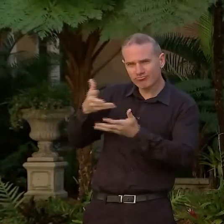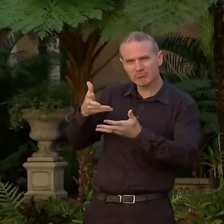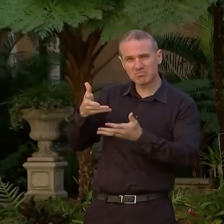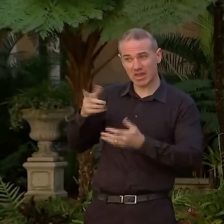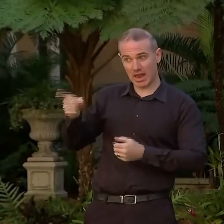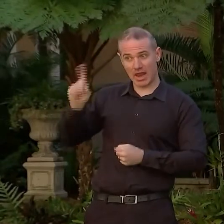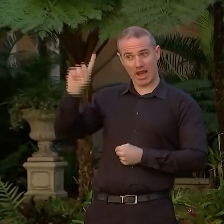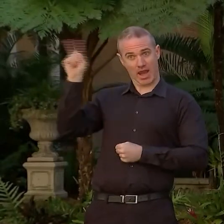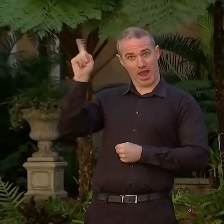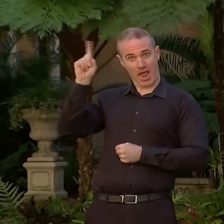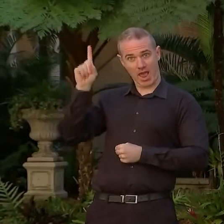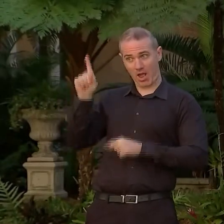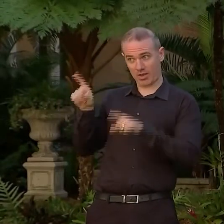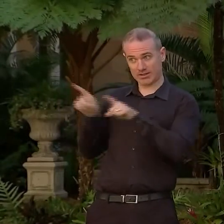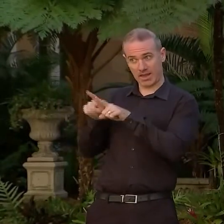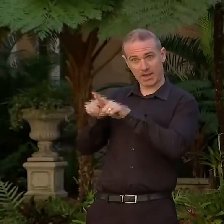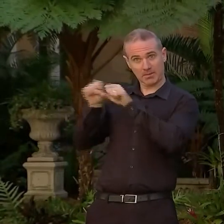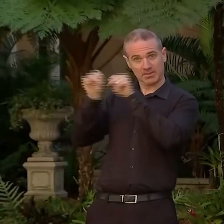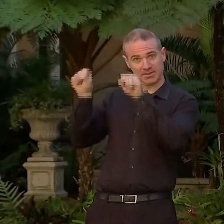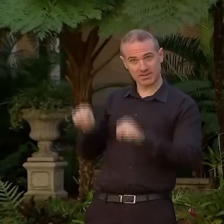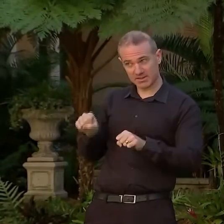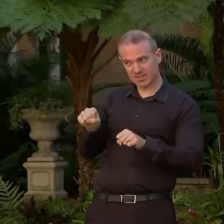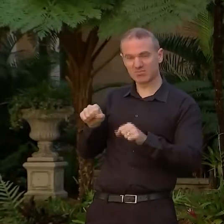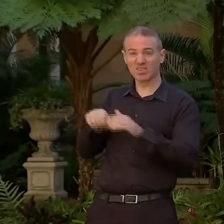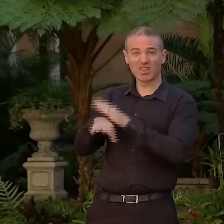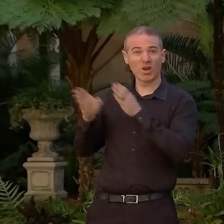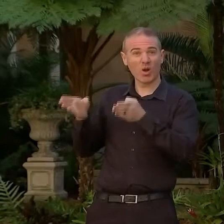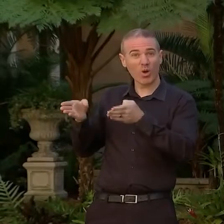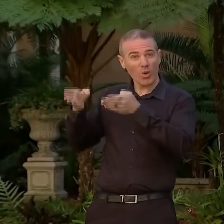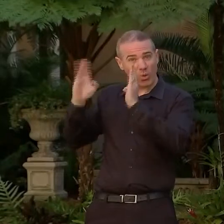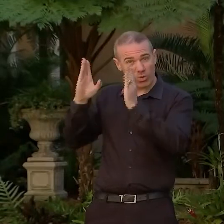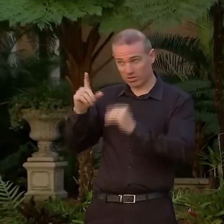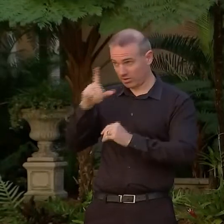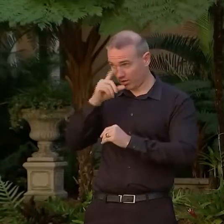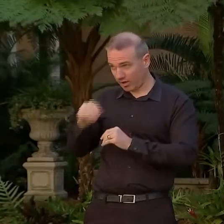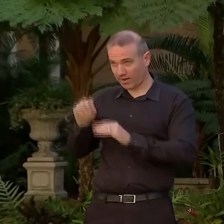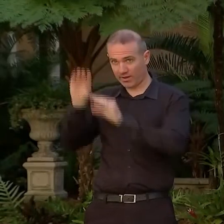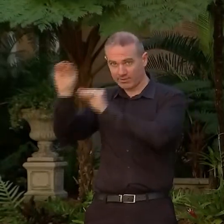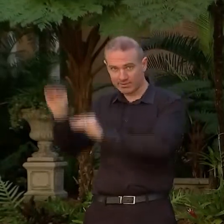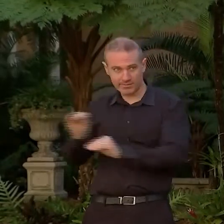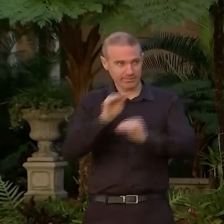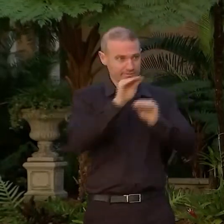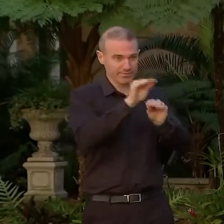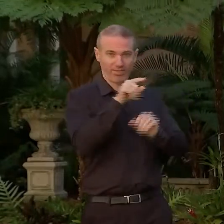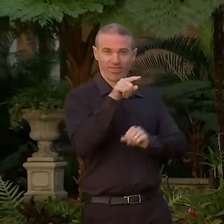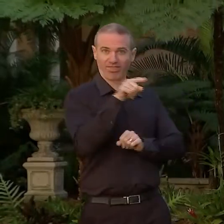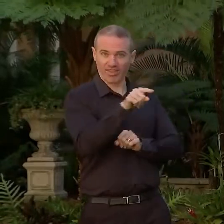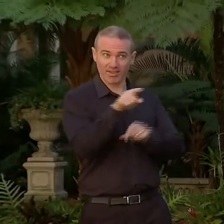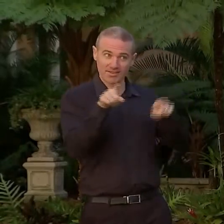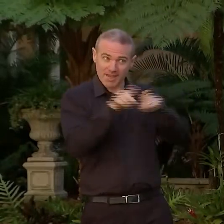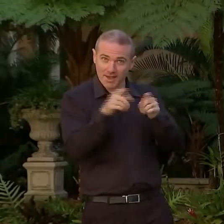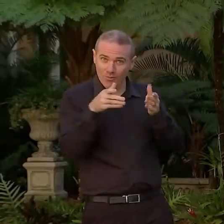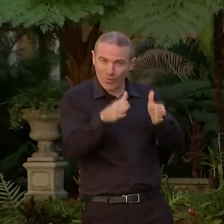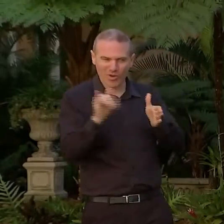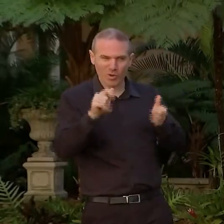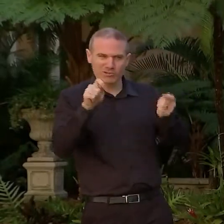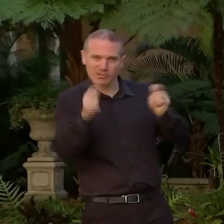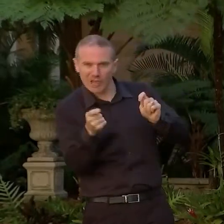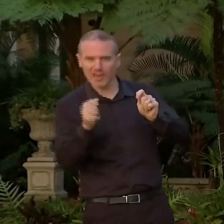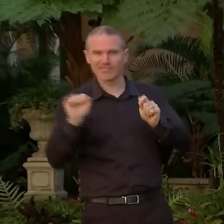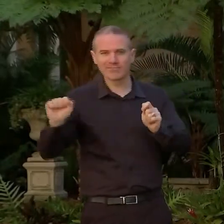what they currently do, take what they currently do in a hotel setting into this alternative setting. But I don't imagine it would be